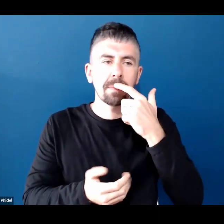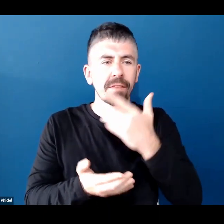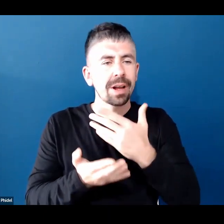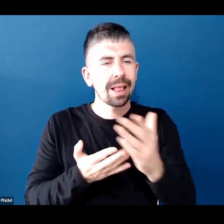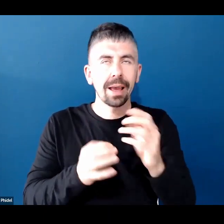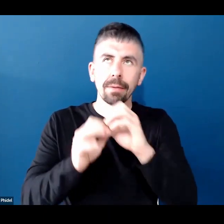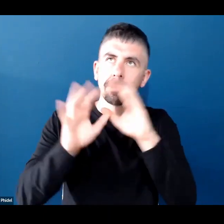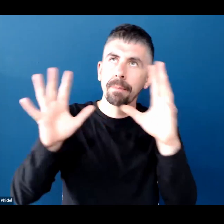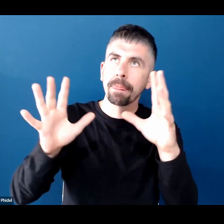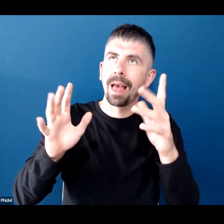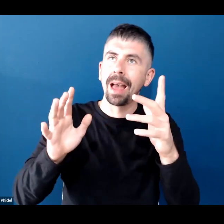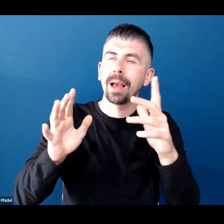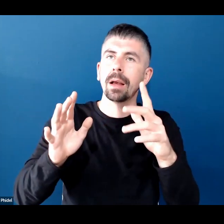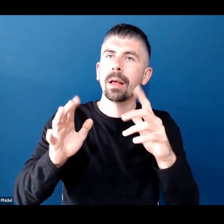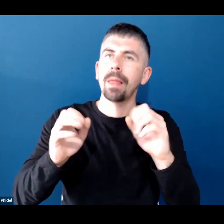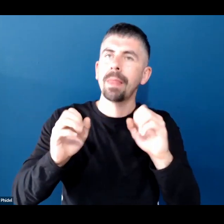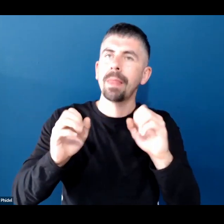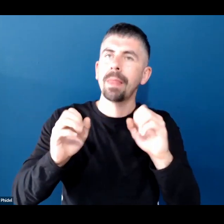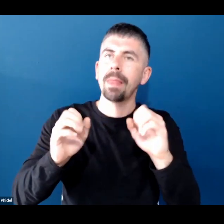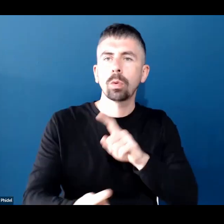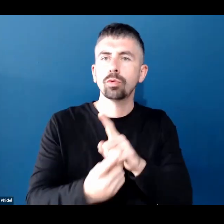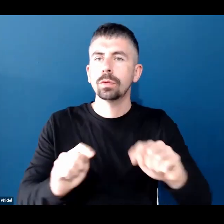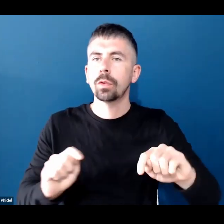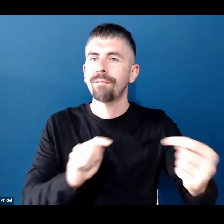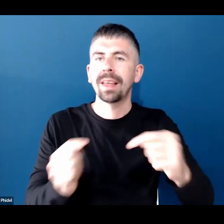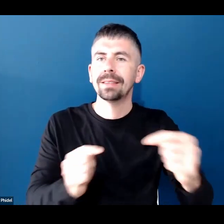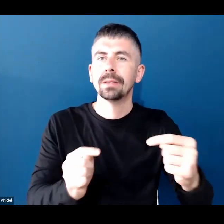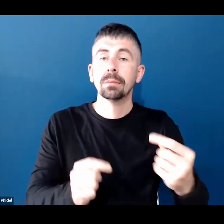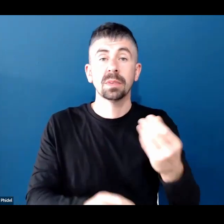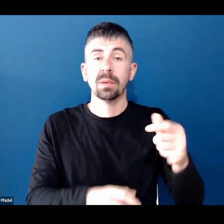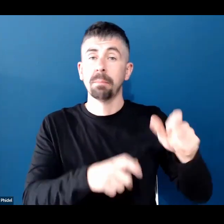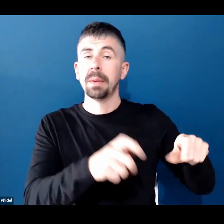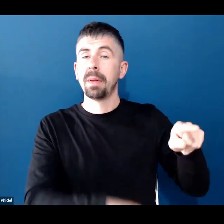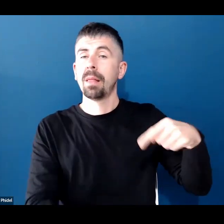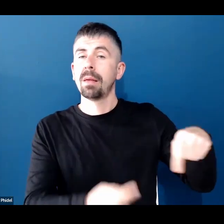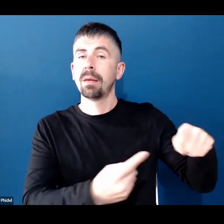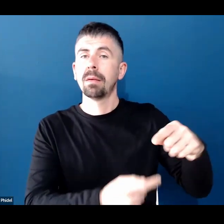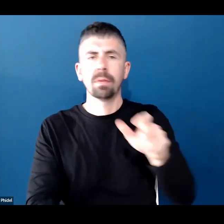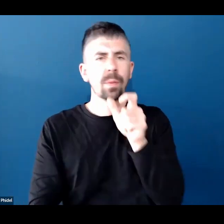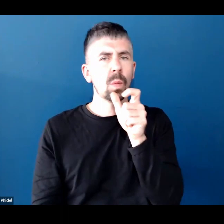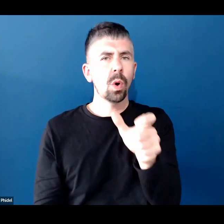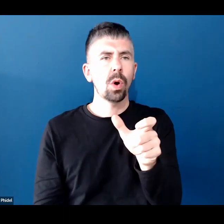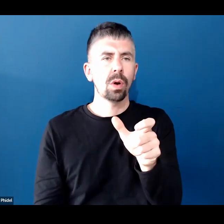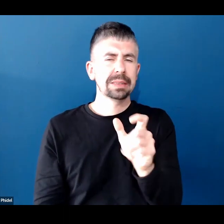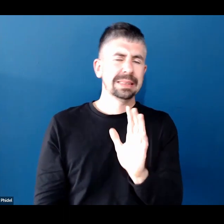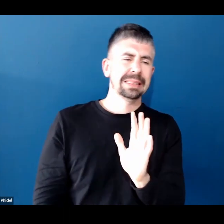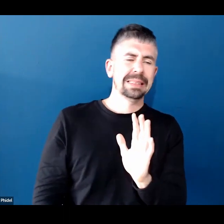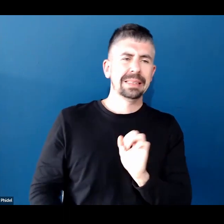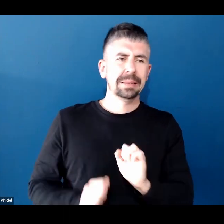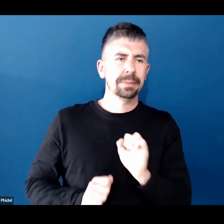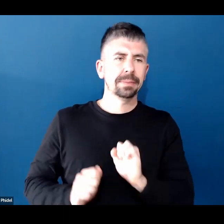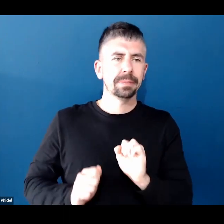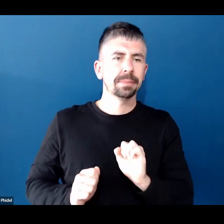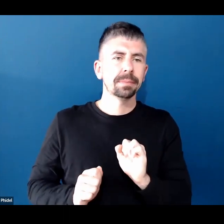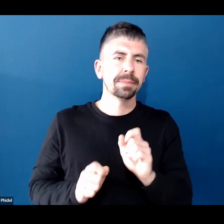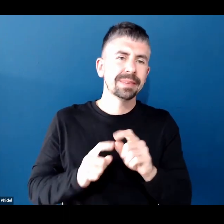almost conflict-based approach. Whereas for some other people, that word kind of turns them off in a